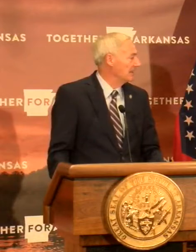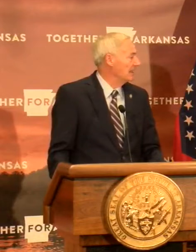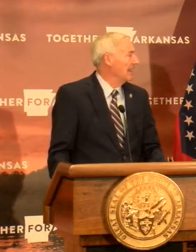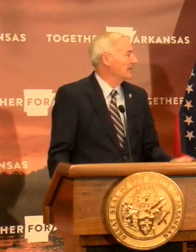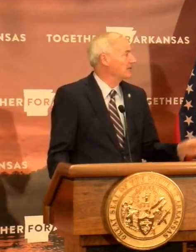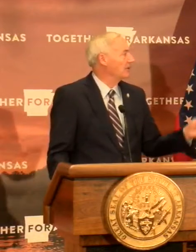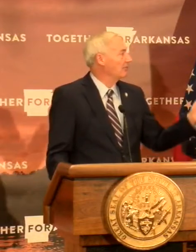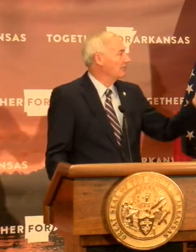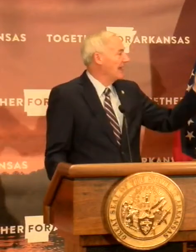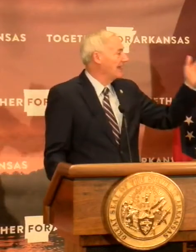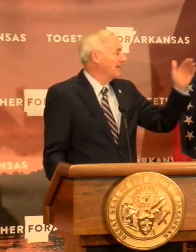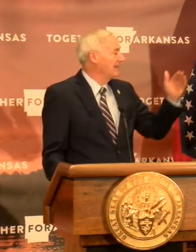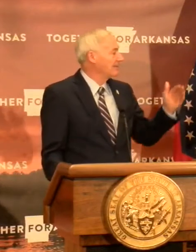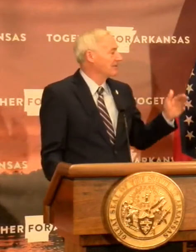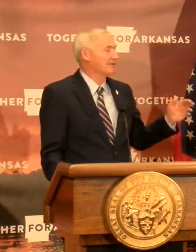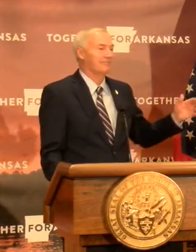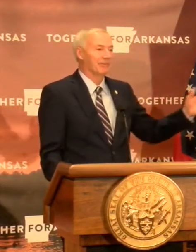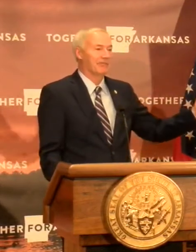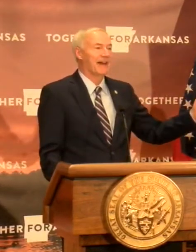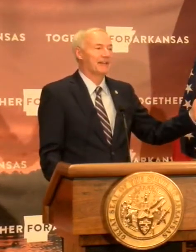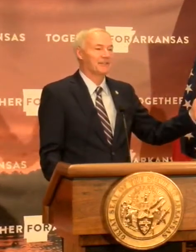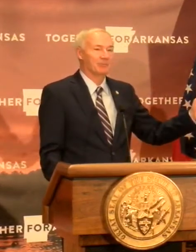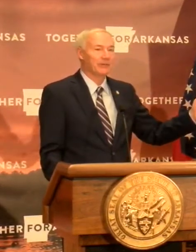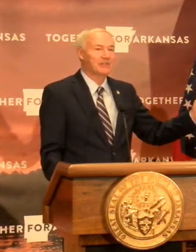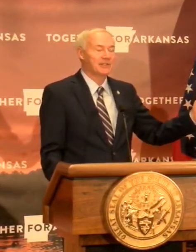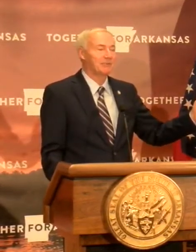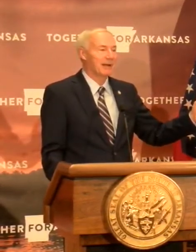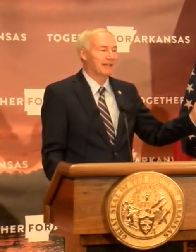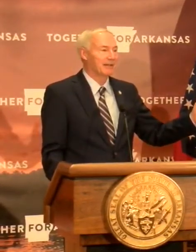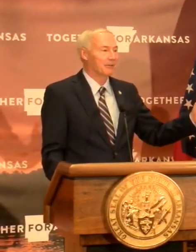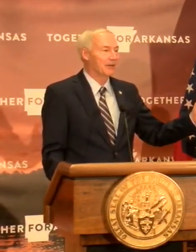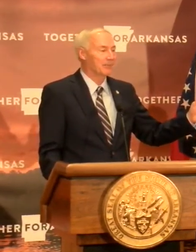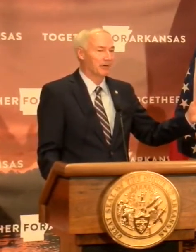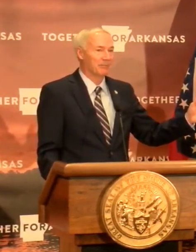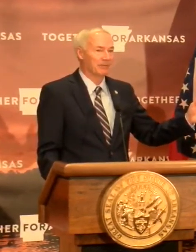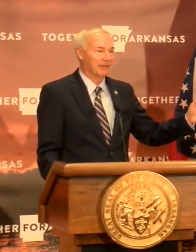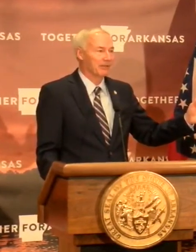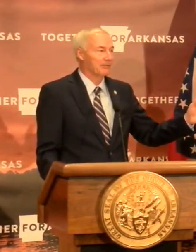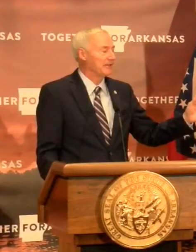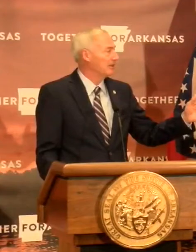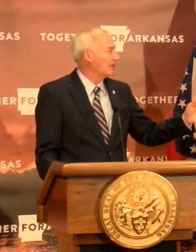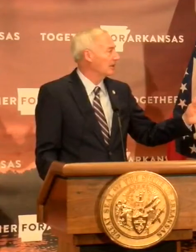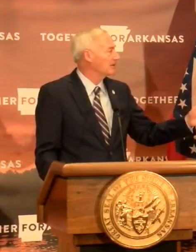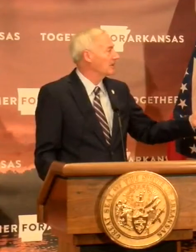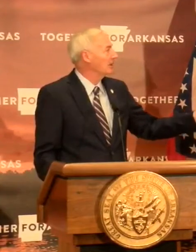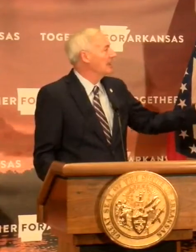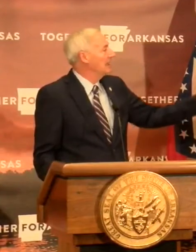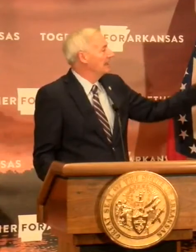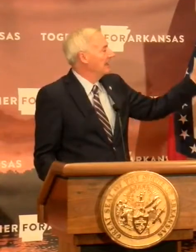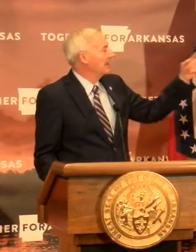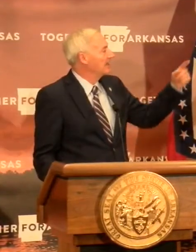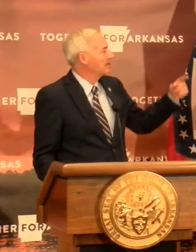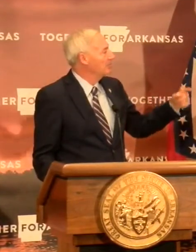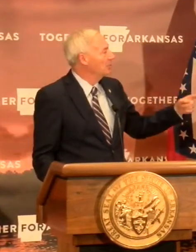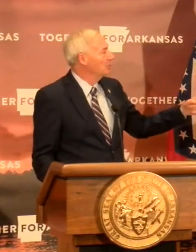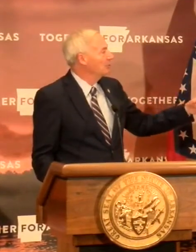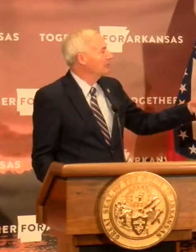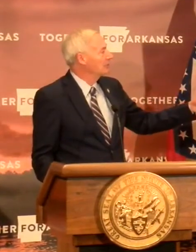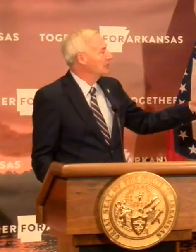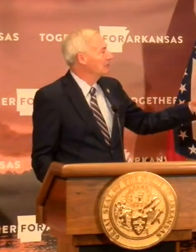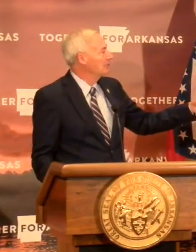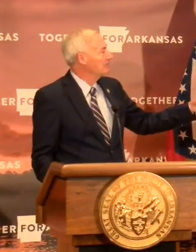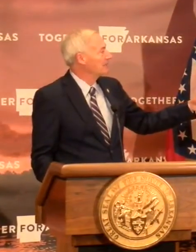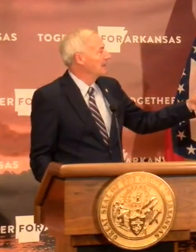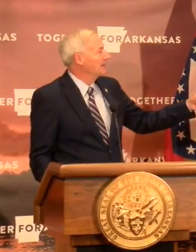case. And so that is the facts that we see right now within our Department of Health here in Arkansas. Now let's